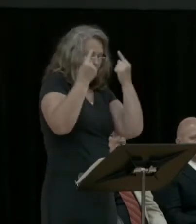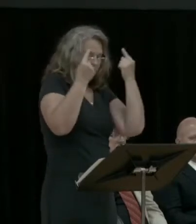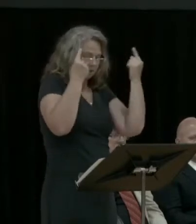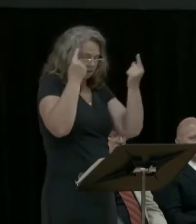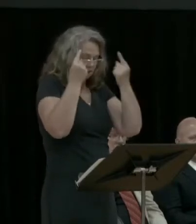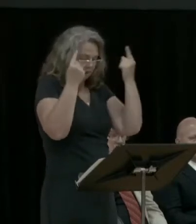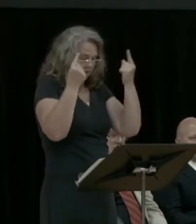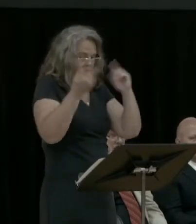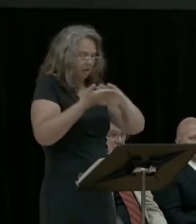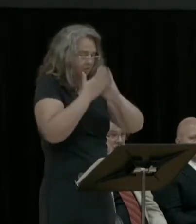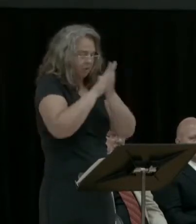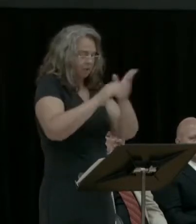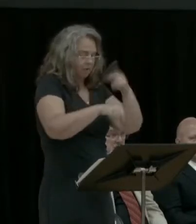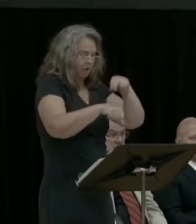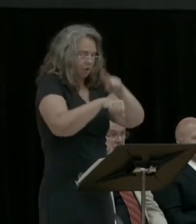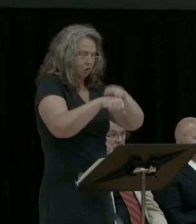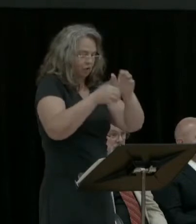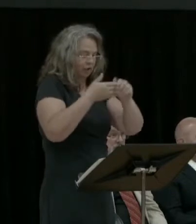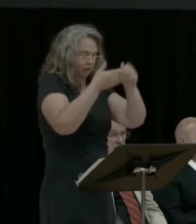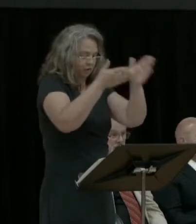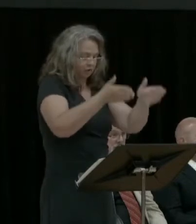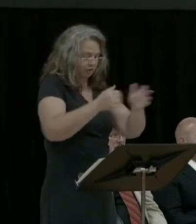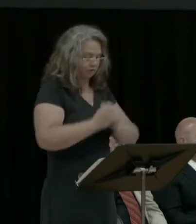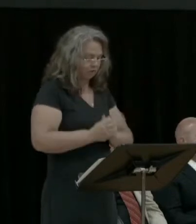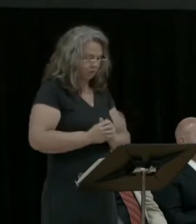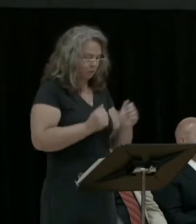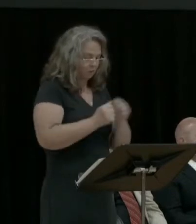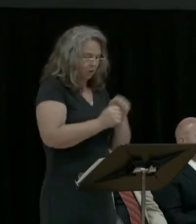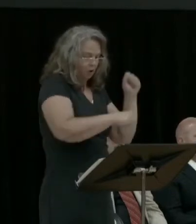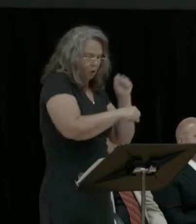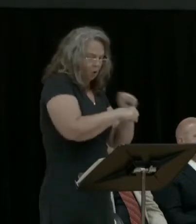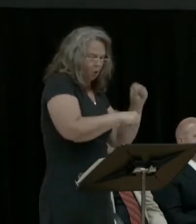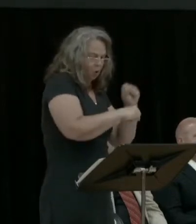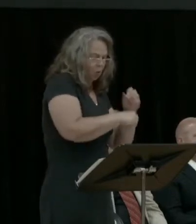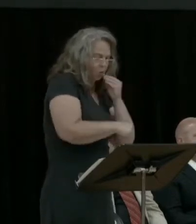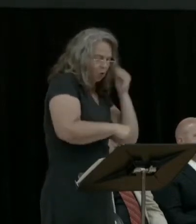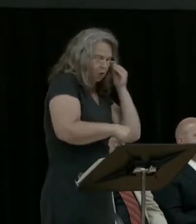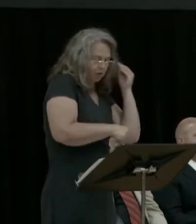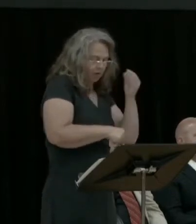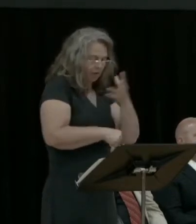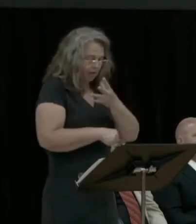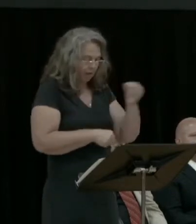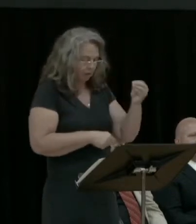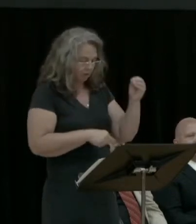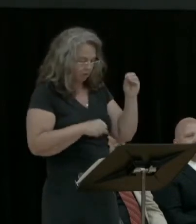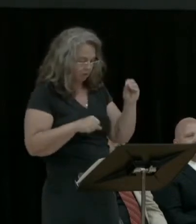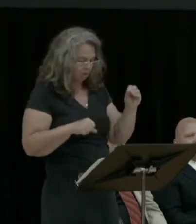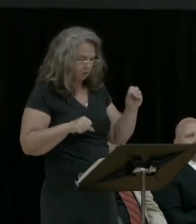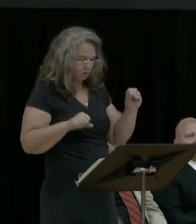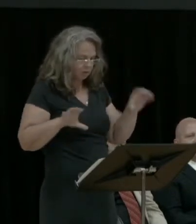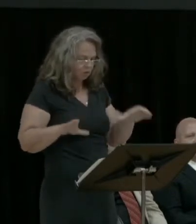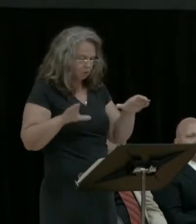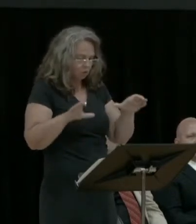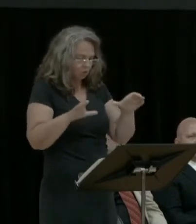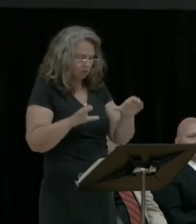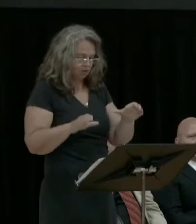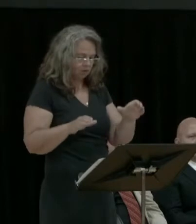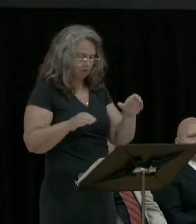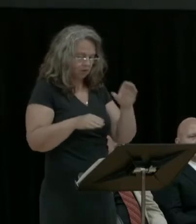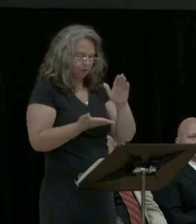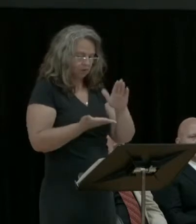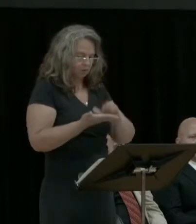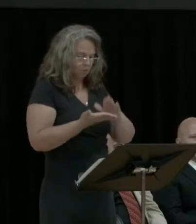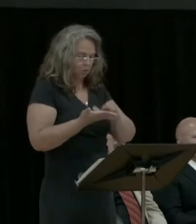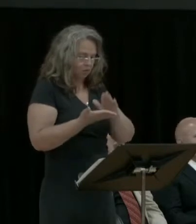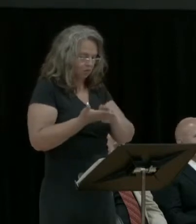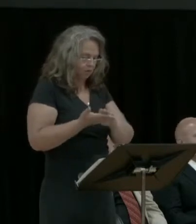read about today. In the midst of homework and club activities, we found ourselves standing up to injustice. We executed